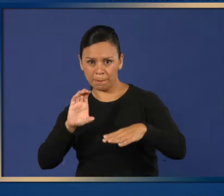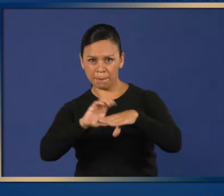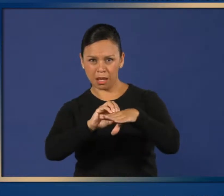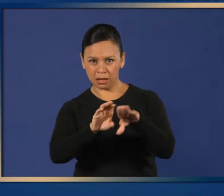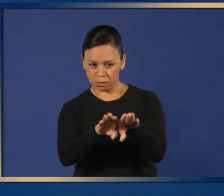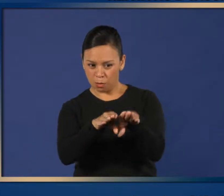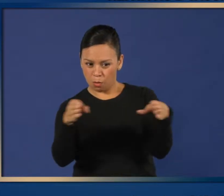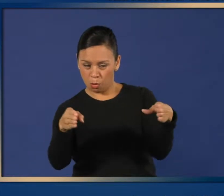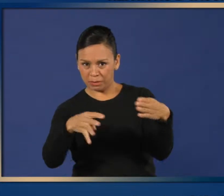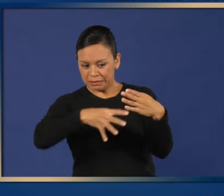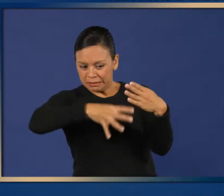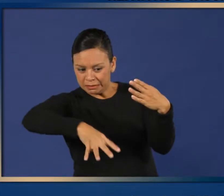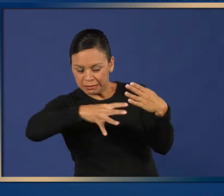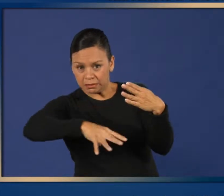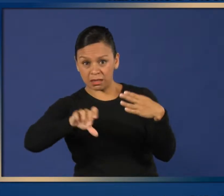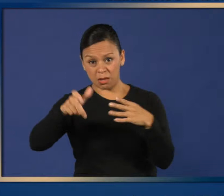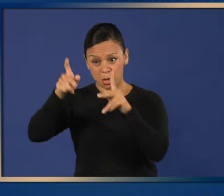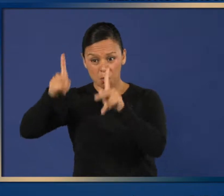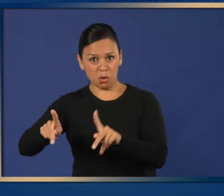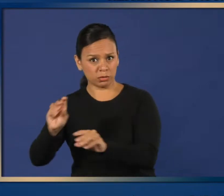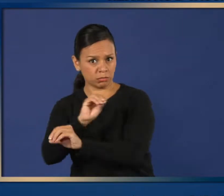or sores,